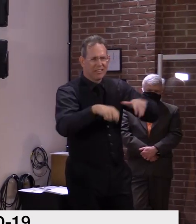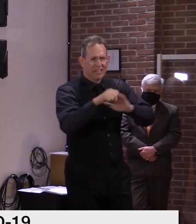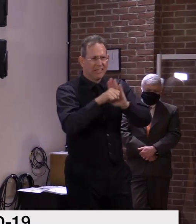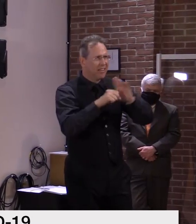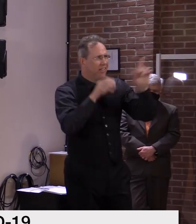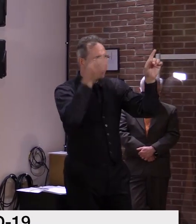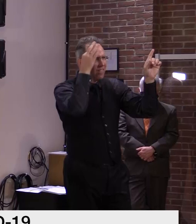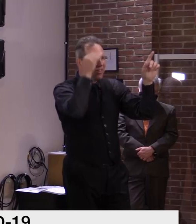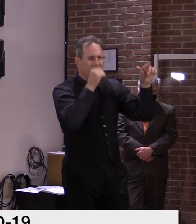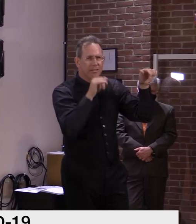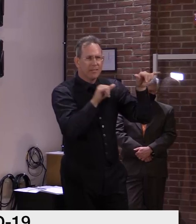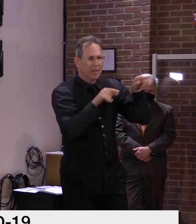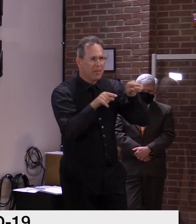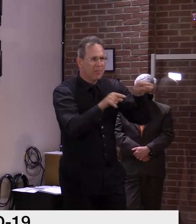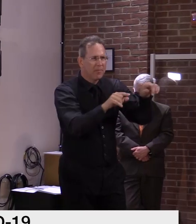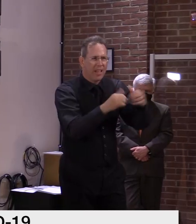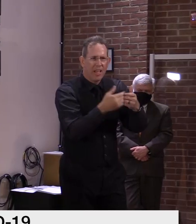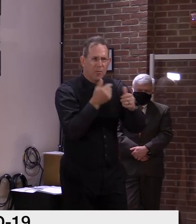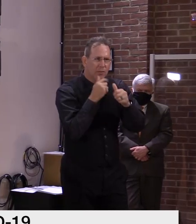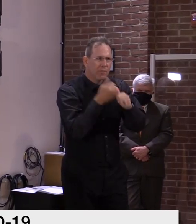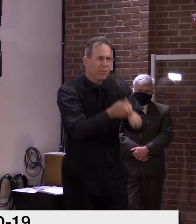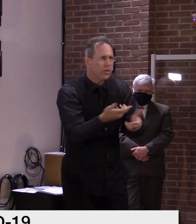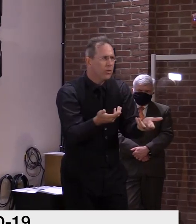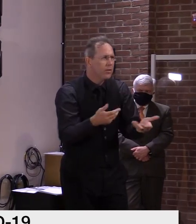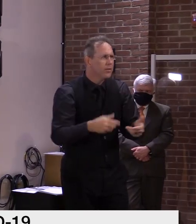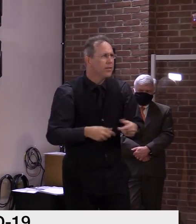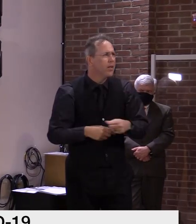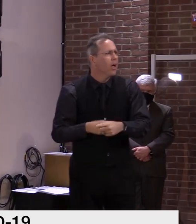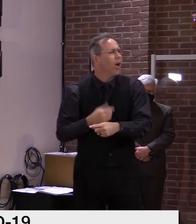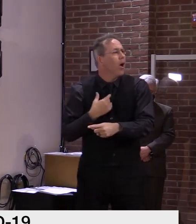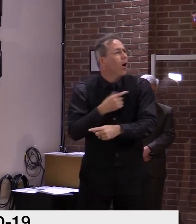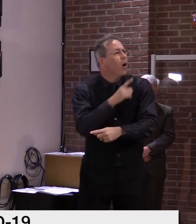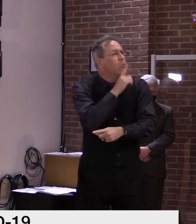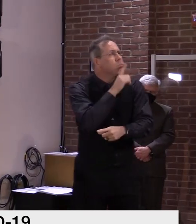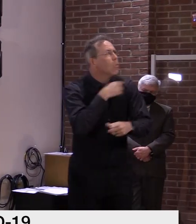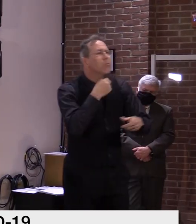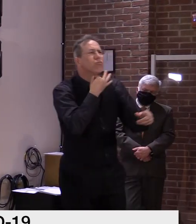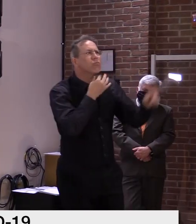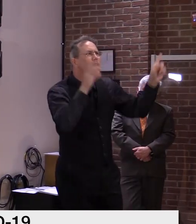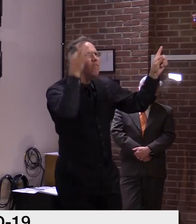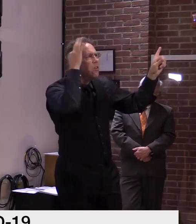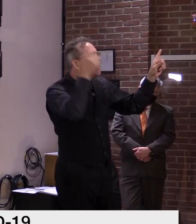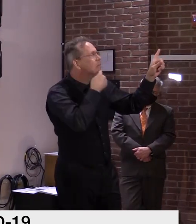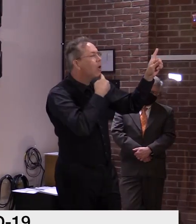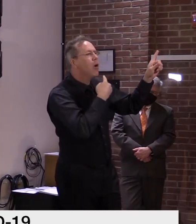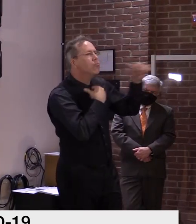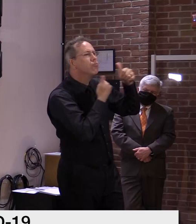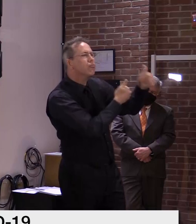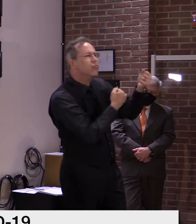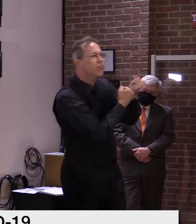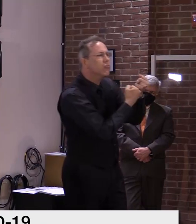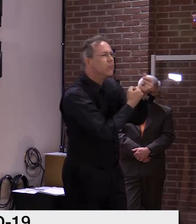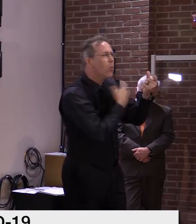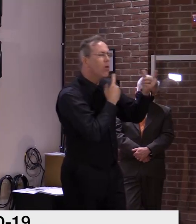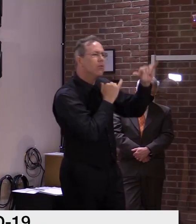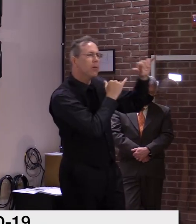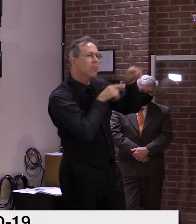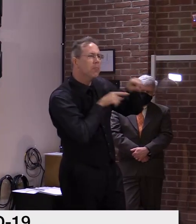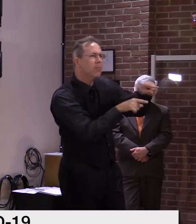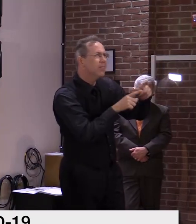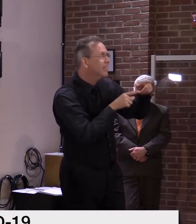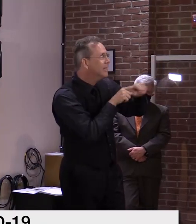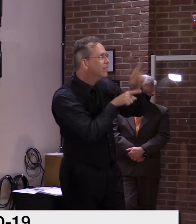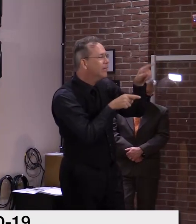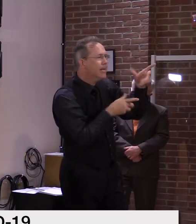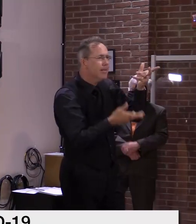some federal guidance on this, to be honest with you. And I think there are a number of states that have